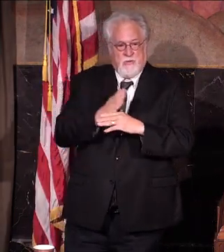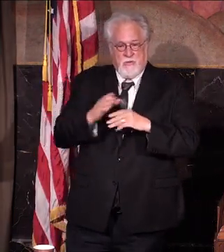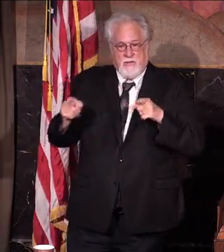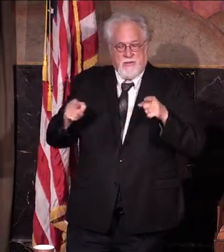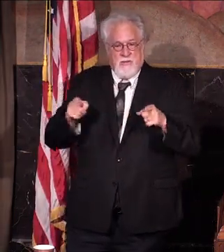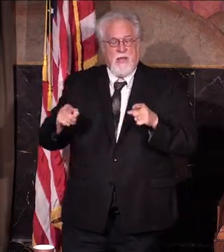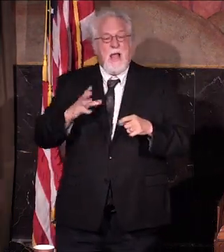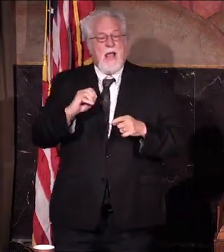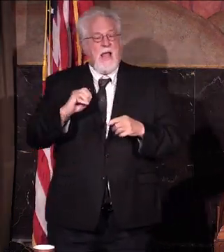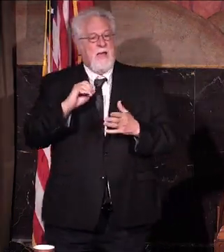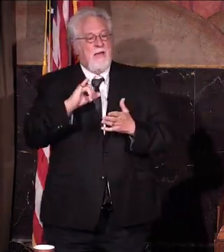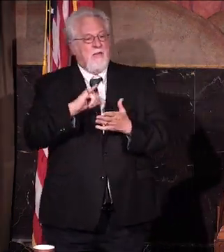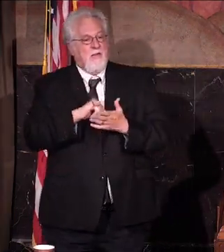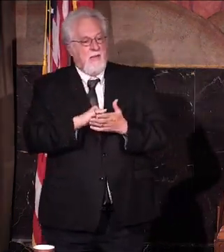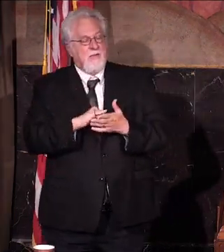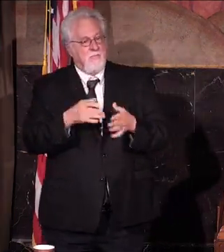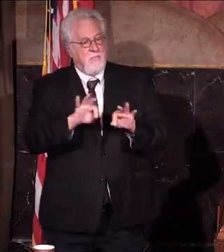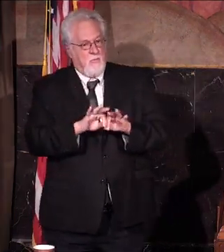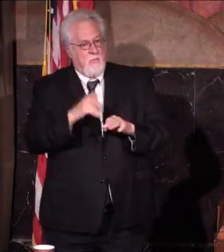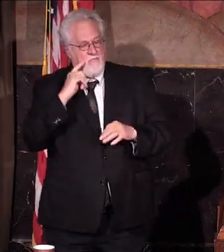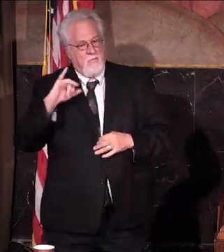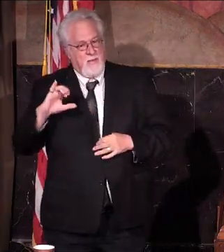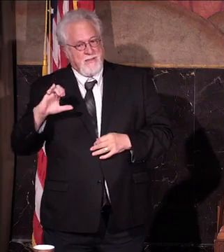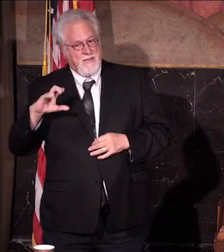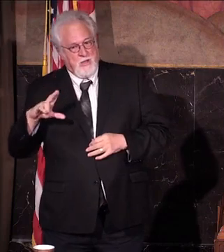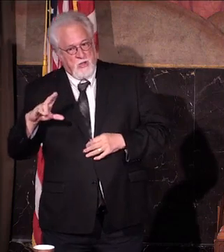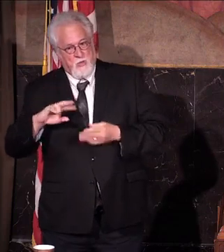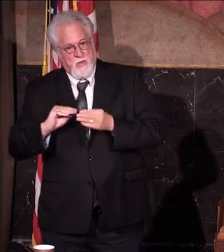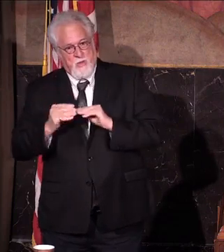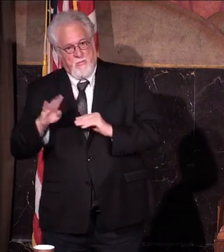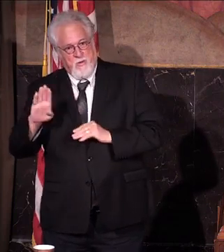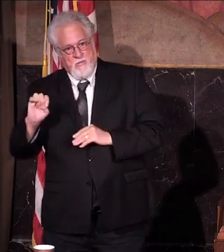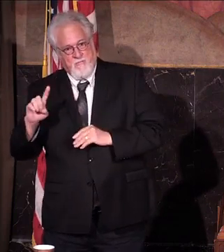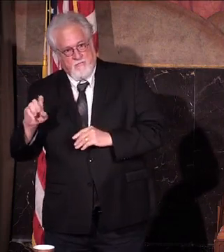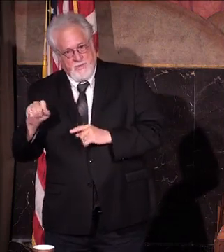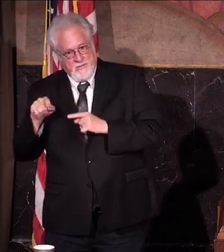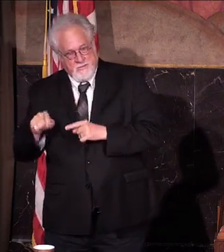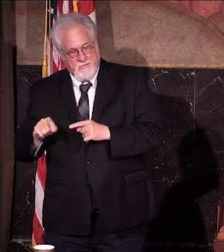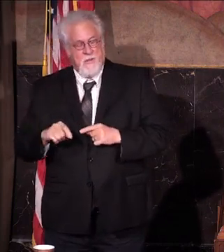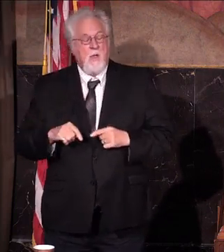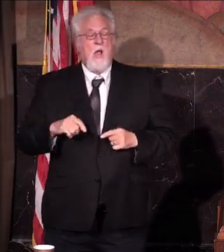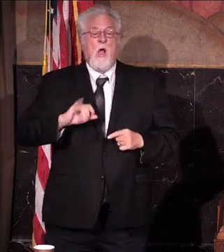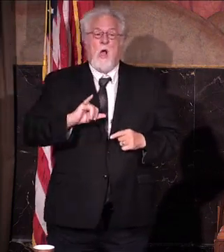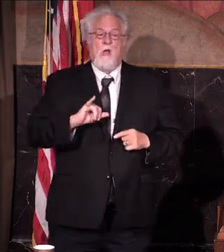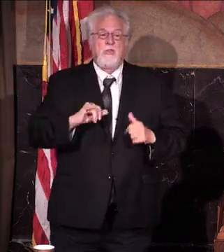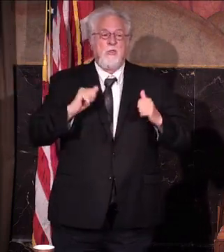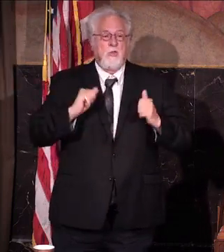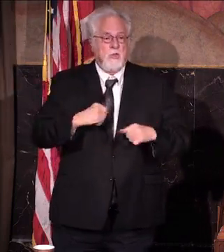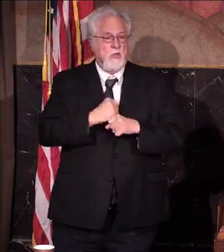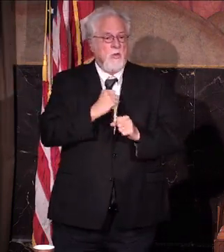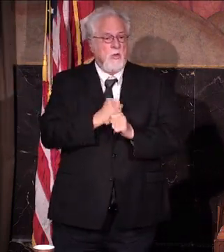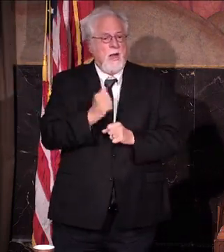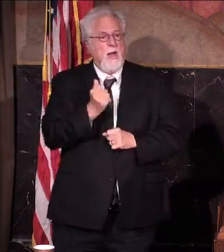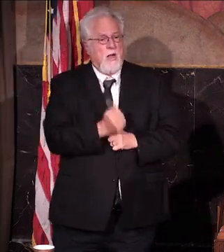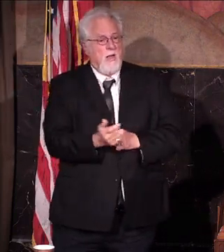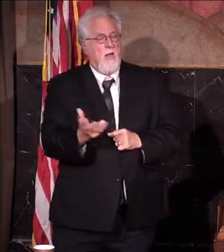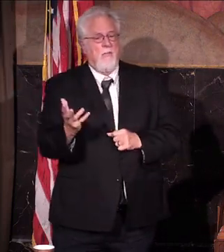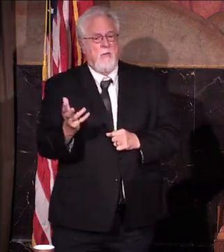that's really very, very important from an ICU bed standpoint. Also, we were able to create a couple